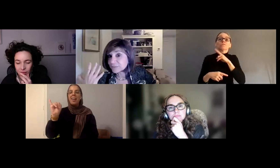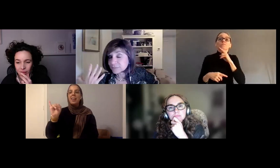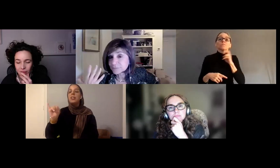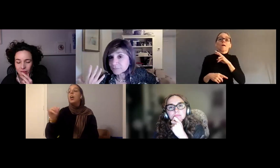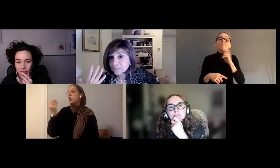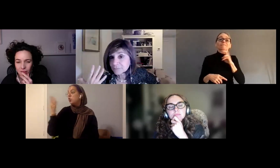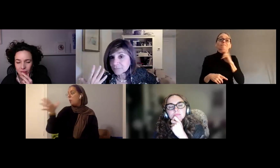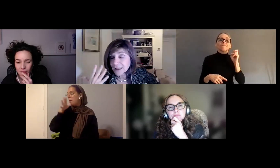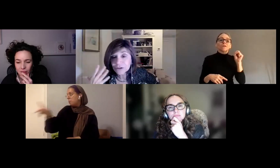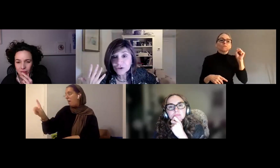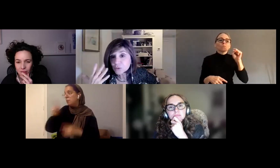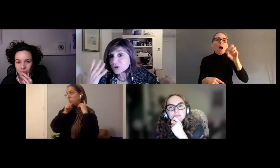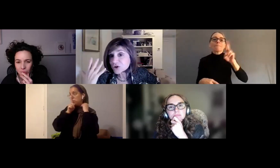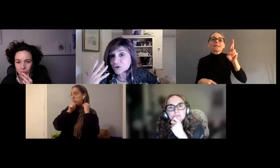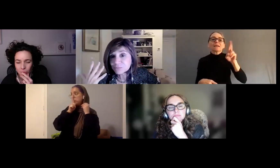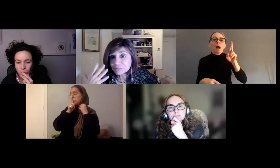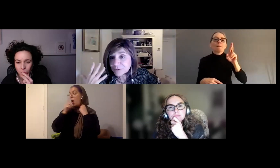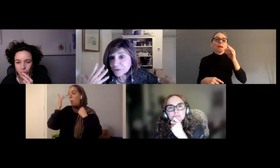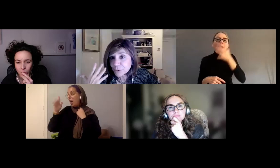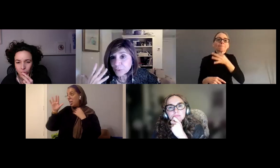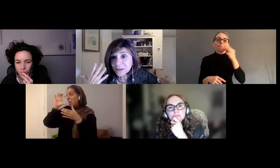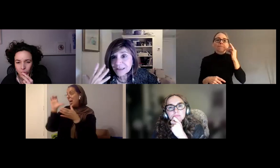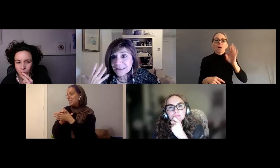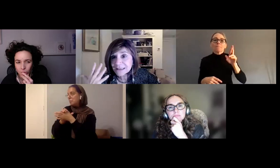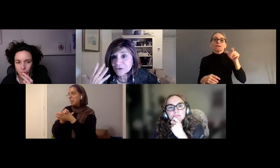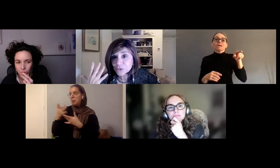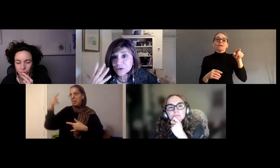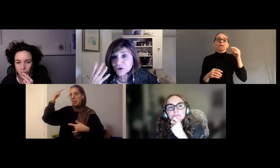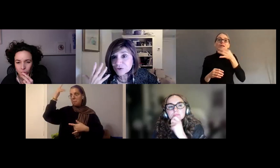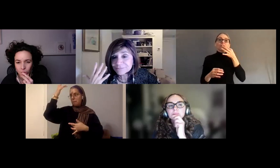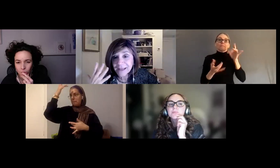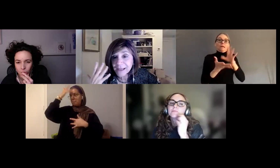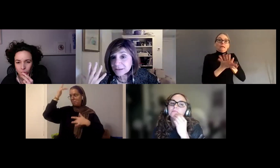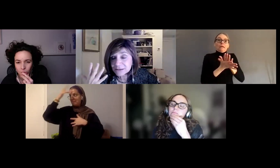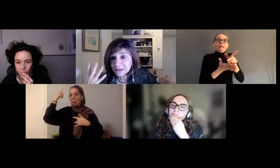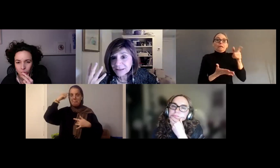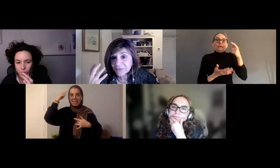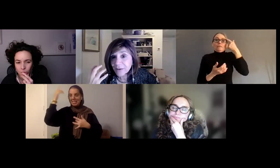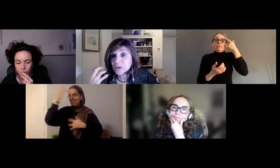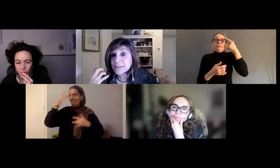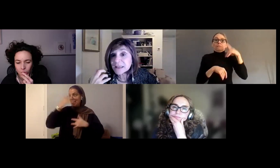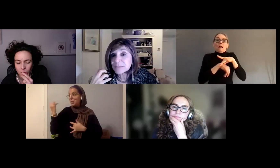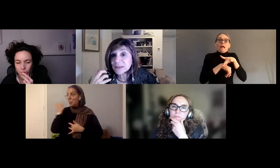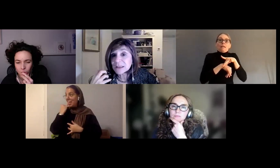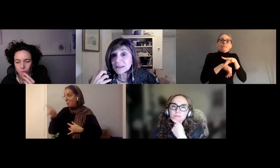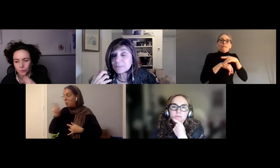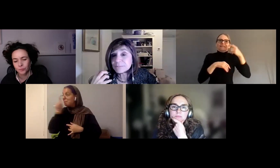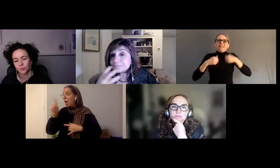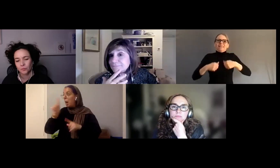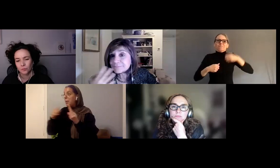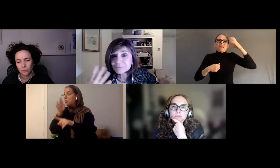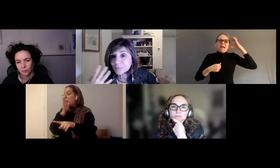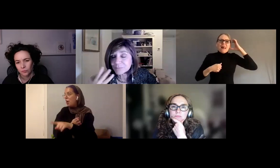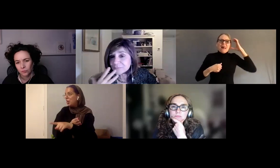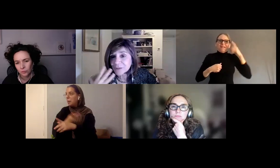defective. And in Jewish, in Hasidic Jewish land, that would make me